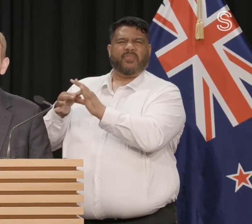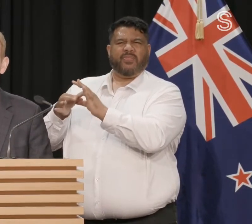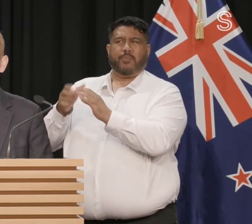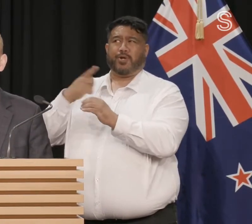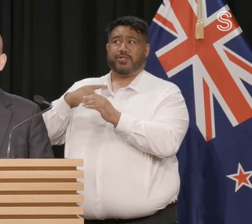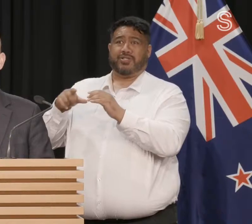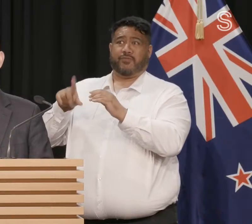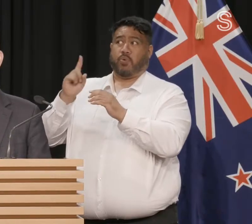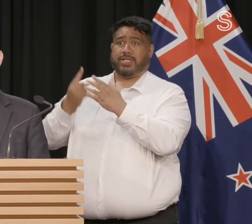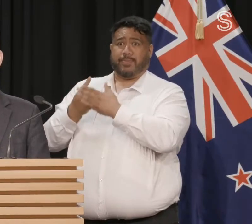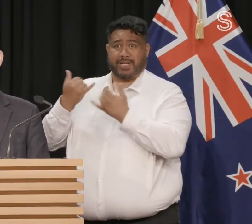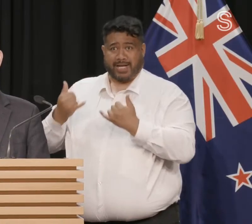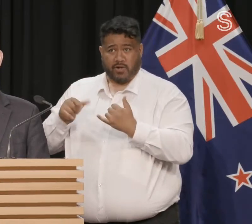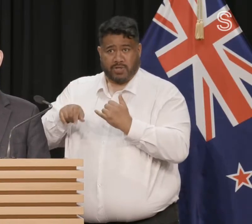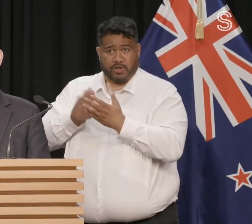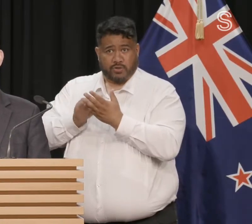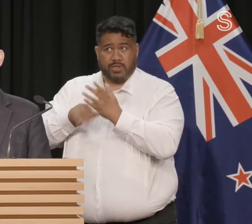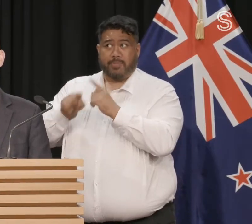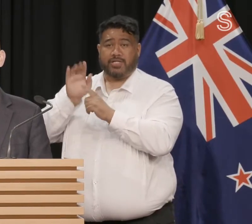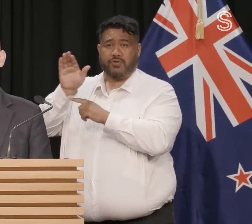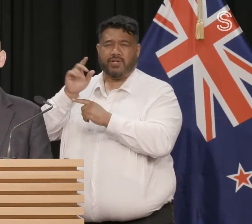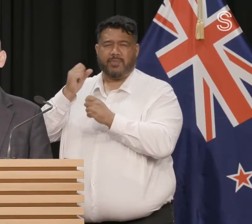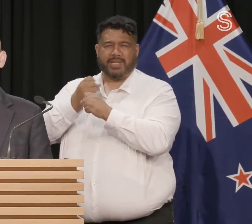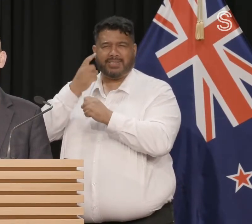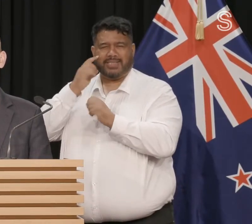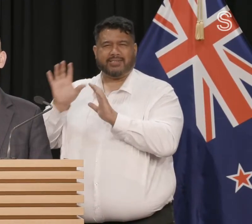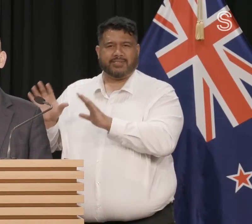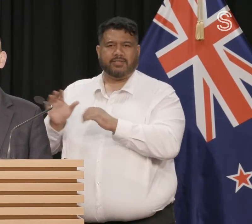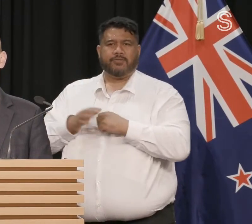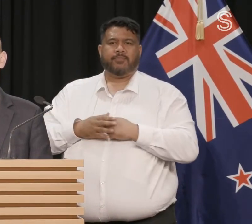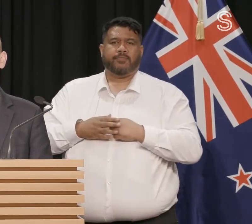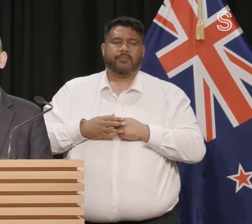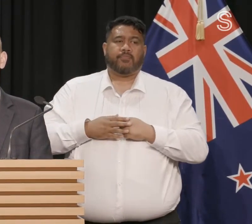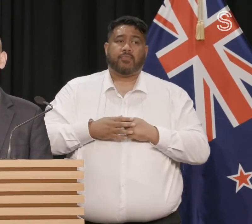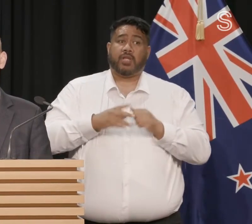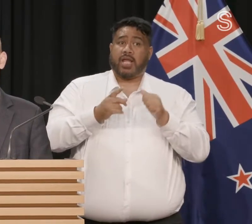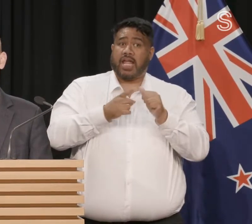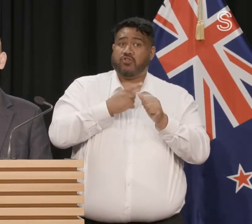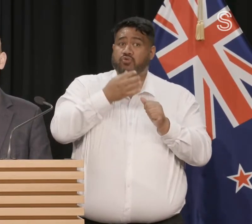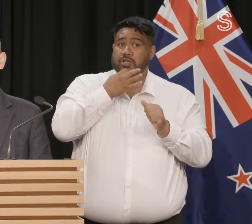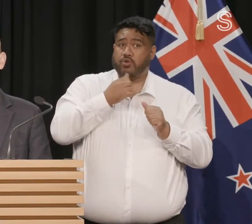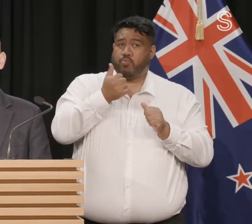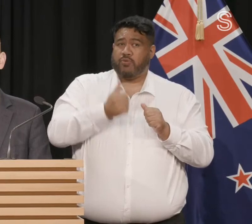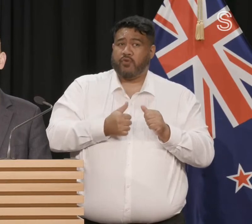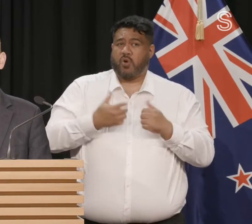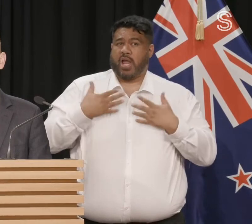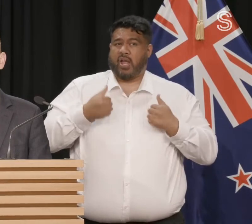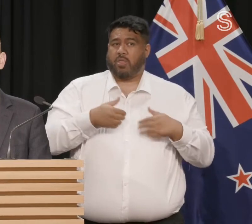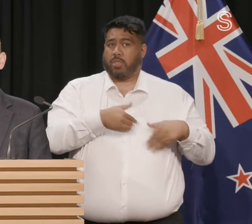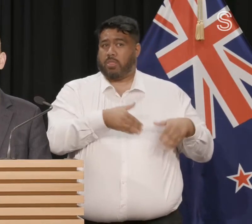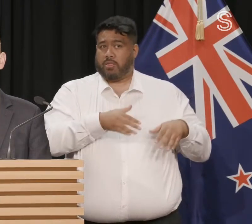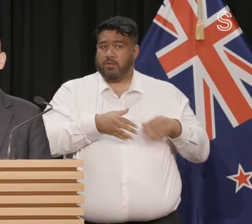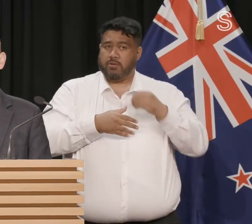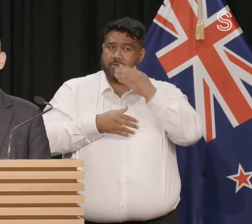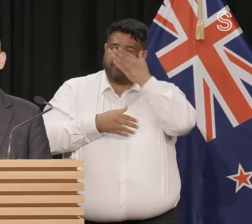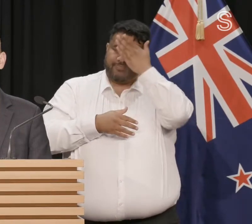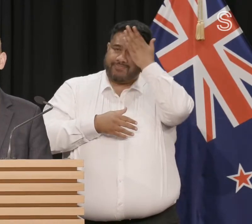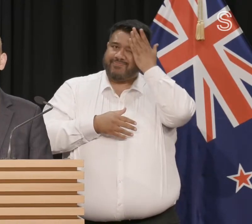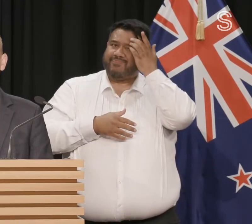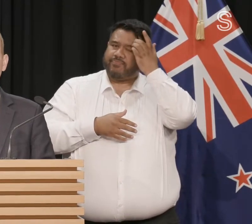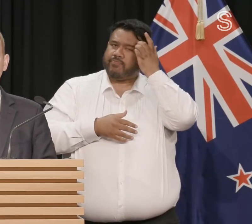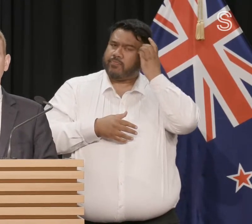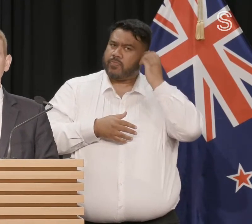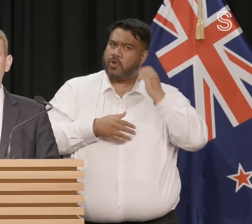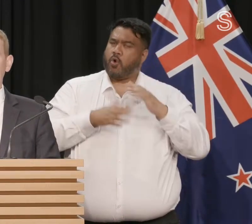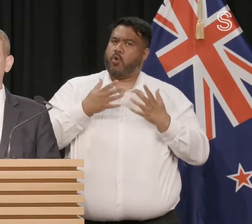international developments, was a good thing to do. Did Andrew Little want to ditch health? was he keen to shift his focus,